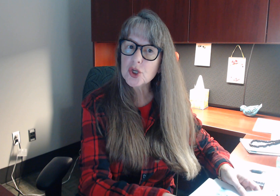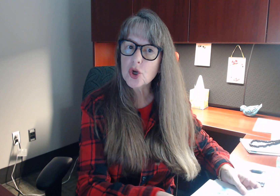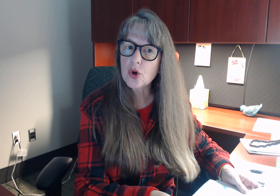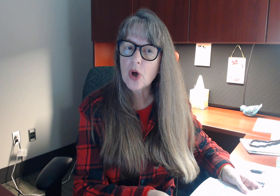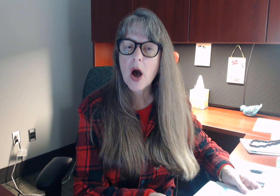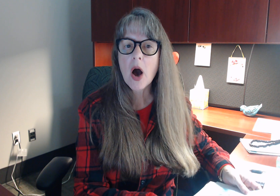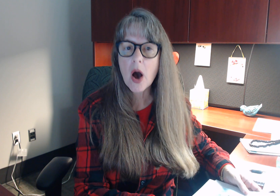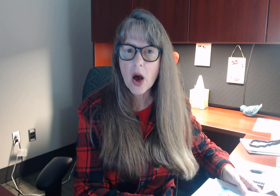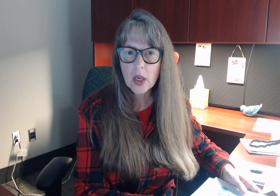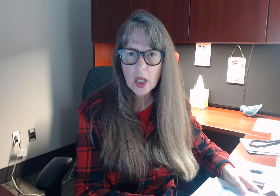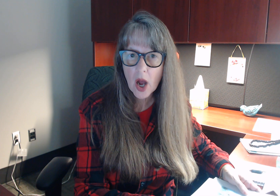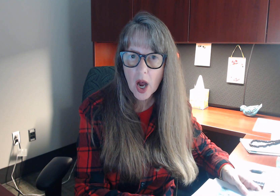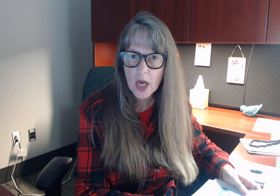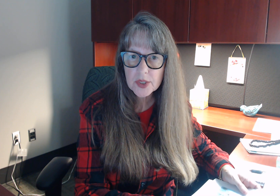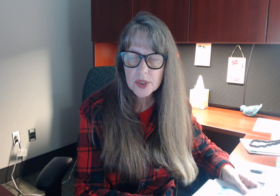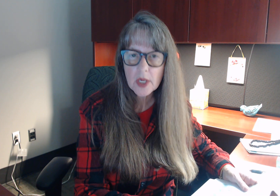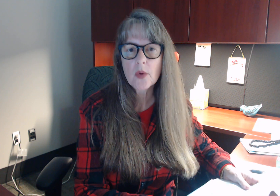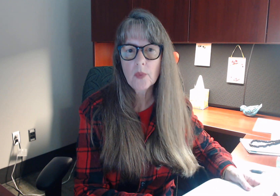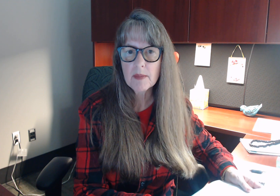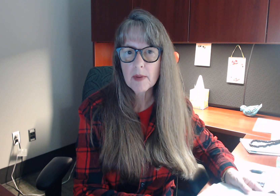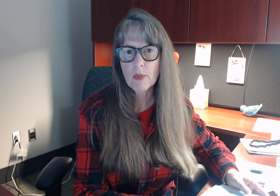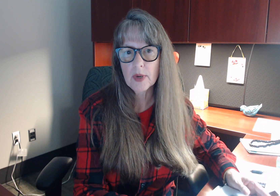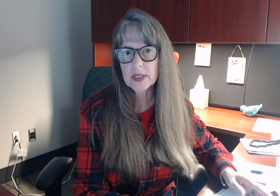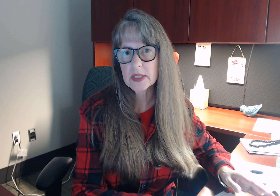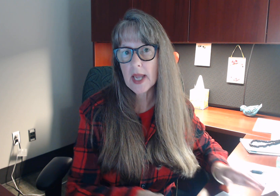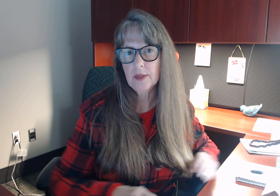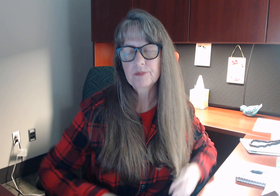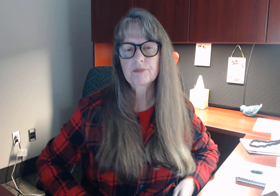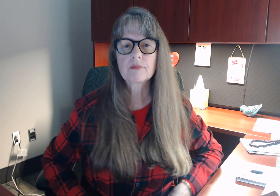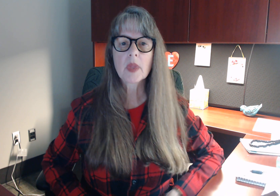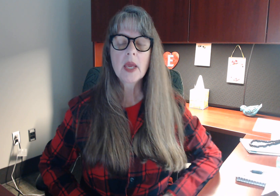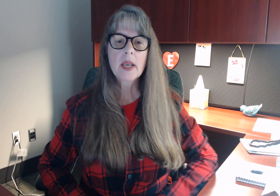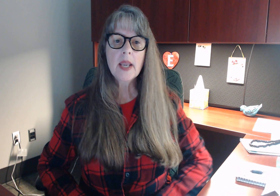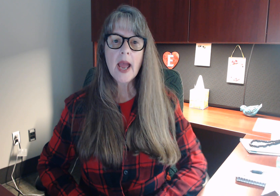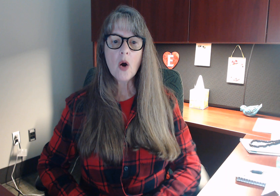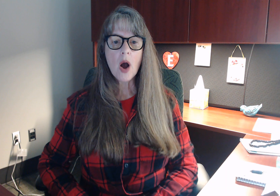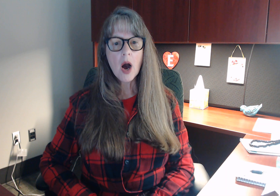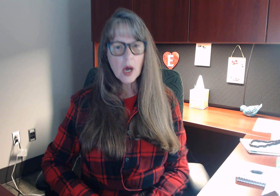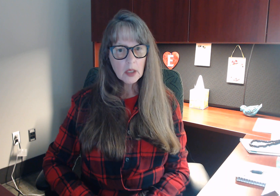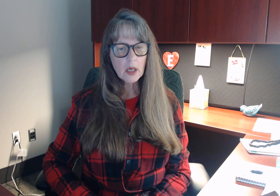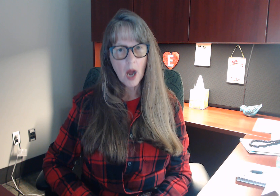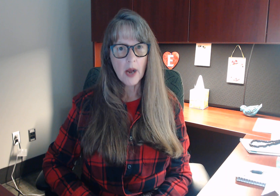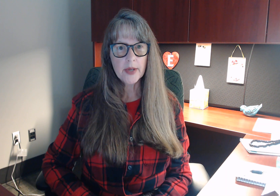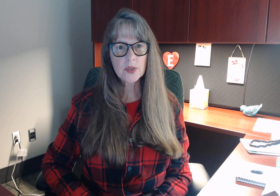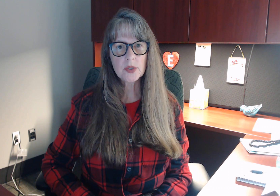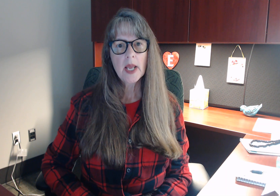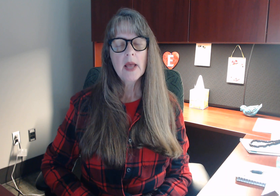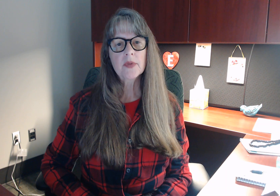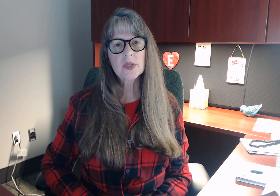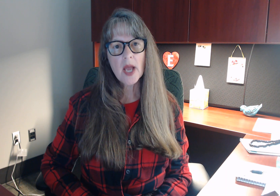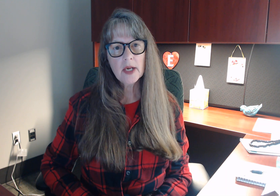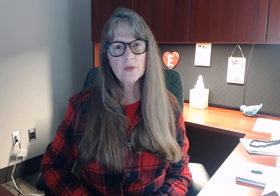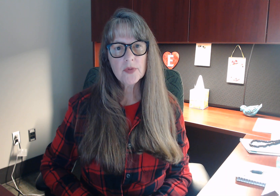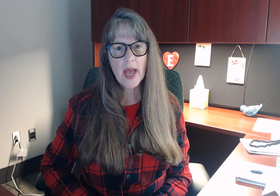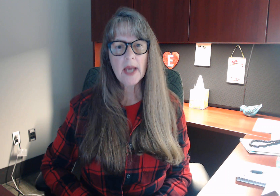International Holocaust Remembrance Day. Now, Holocaust, the sign for that